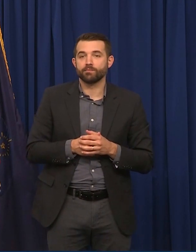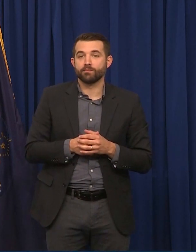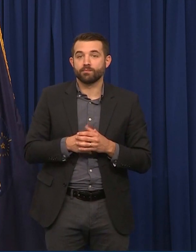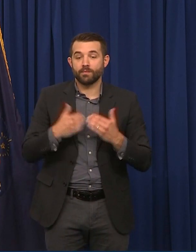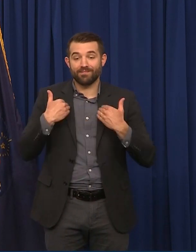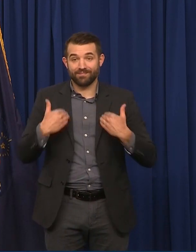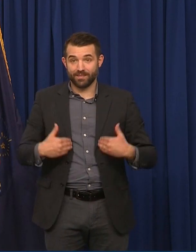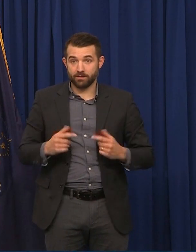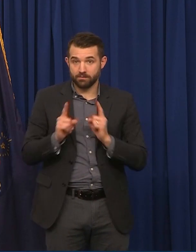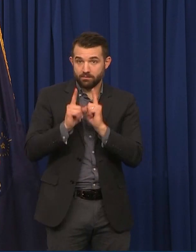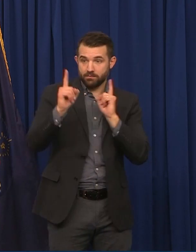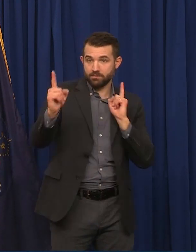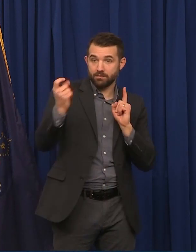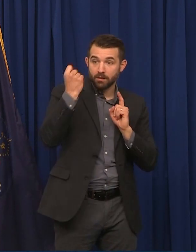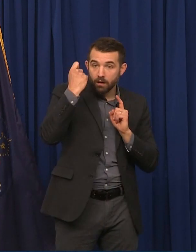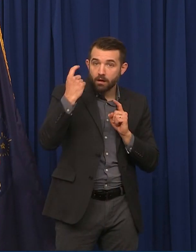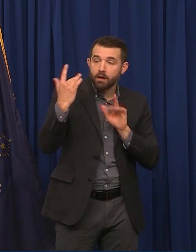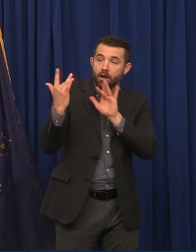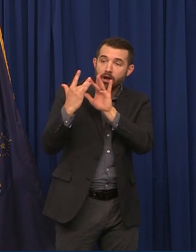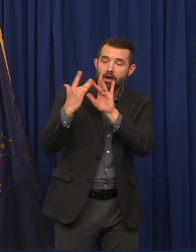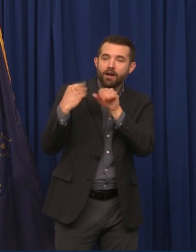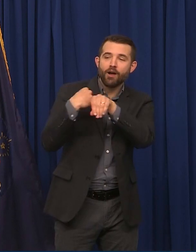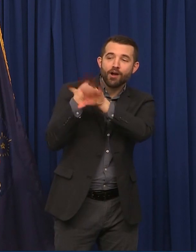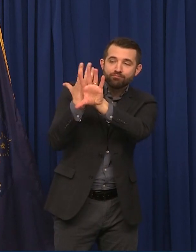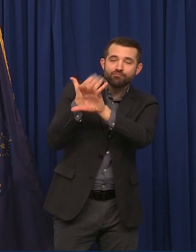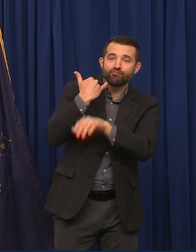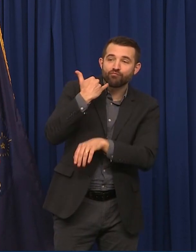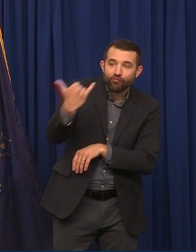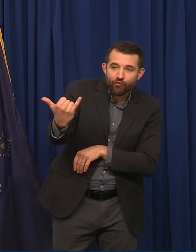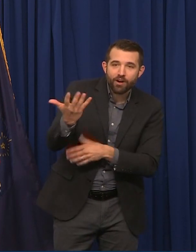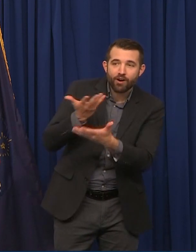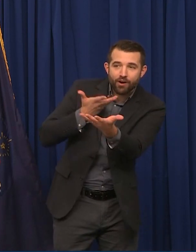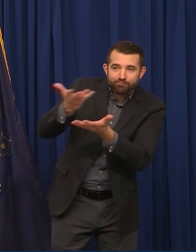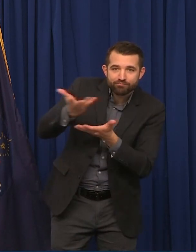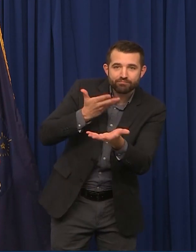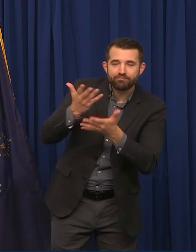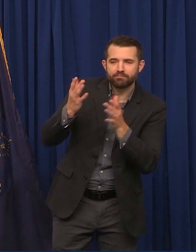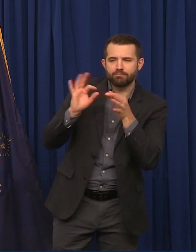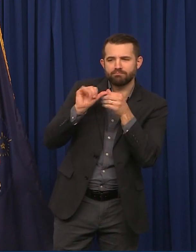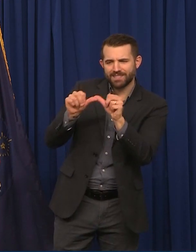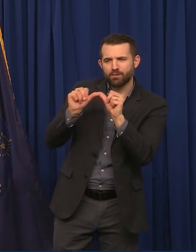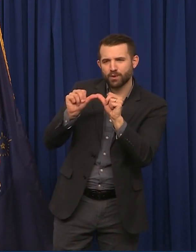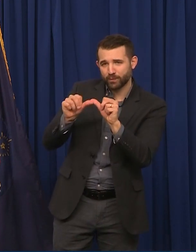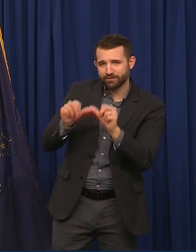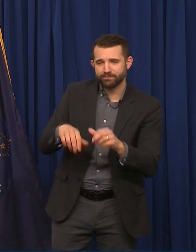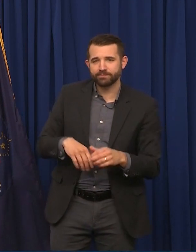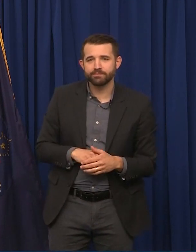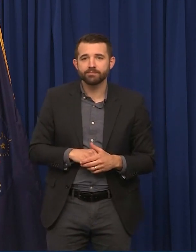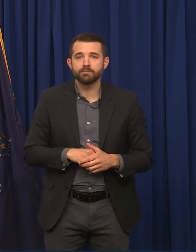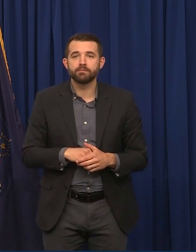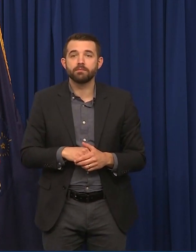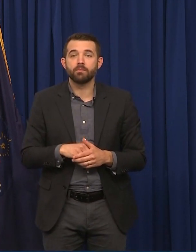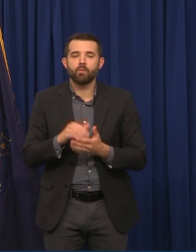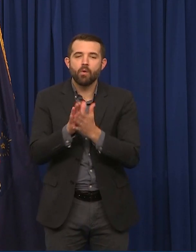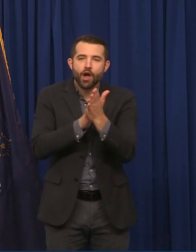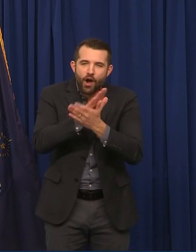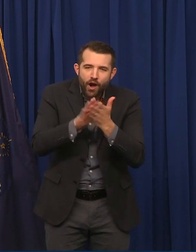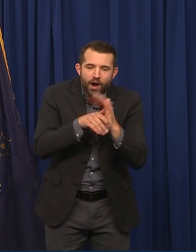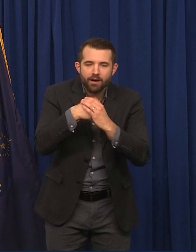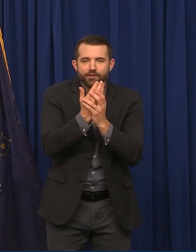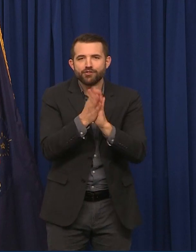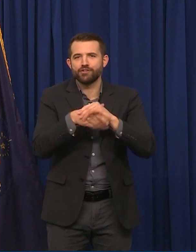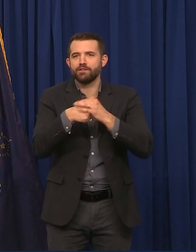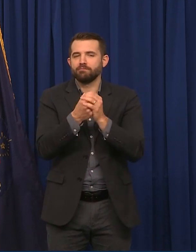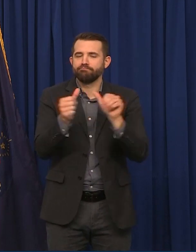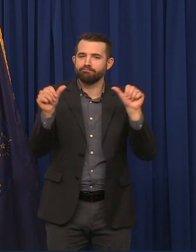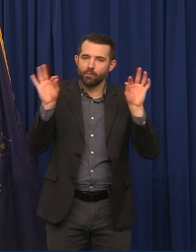connected, by making sure you're abiding by hand washing rules, by avoiding large crowds,